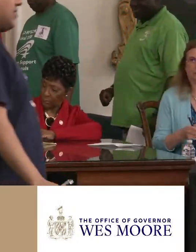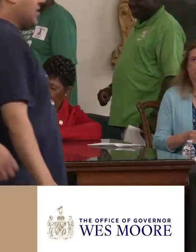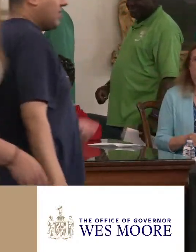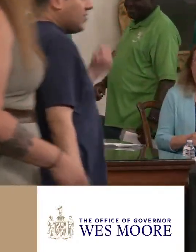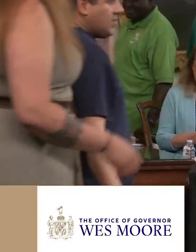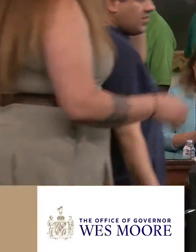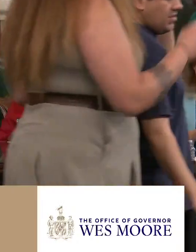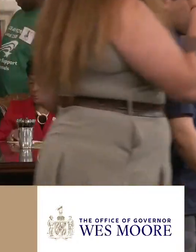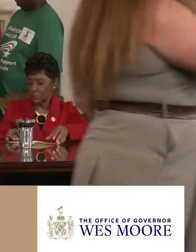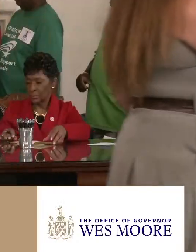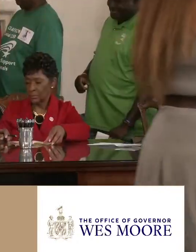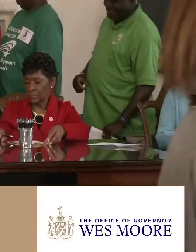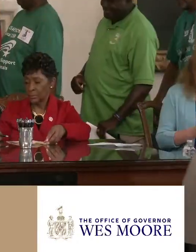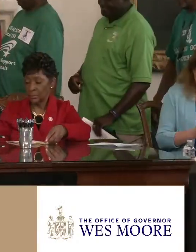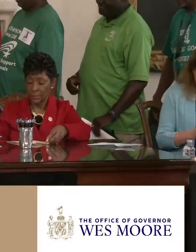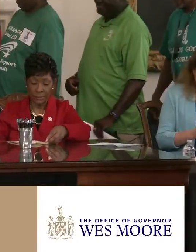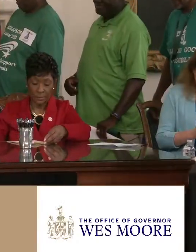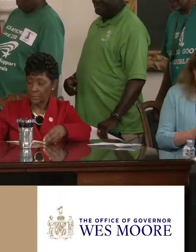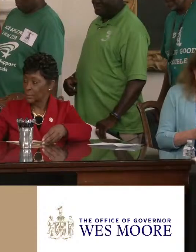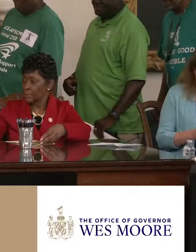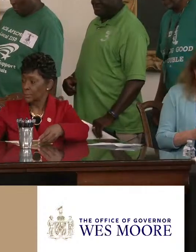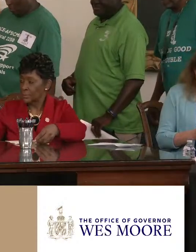Thank you so much. This way, please.